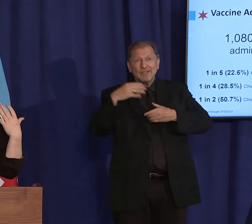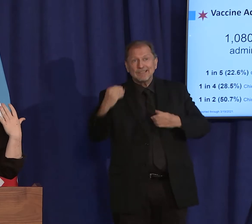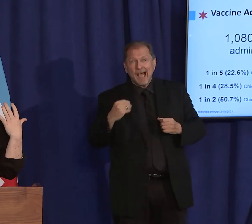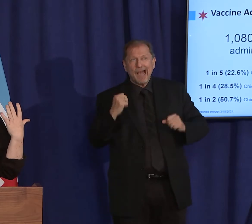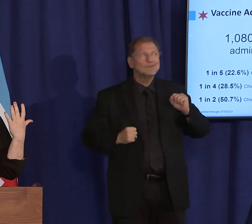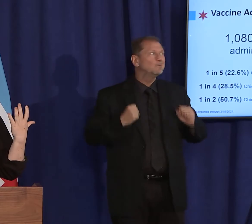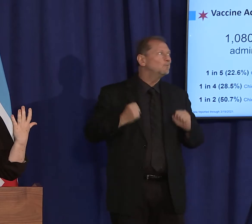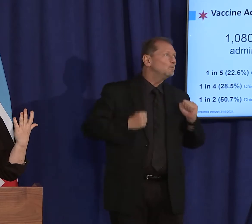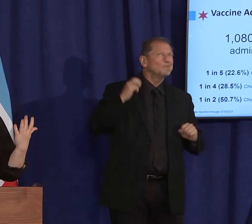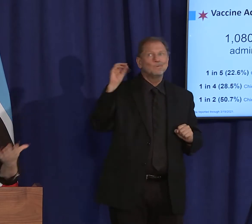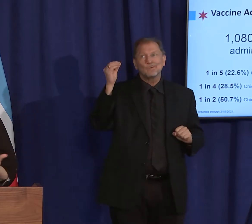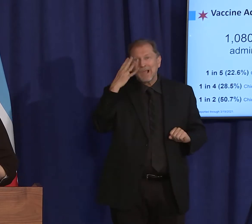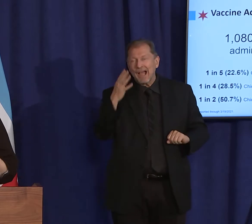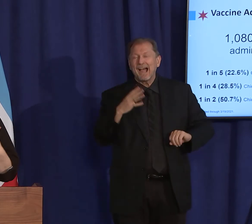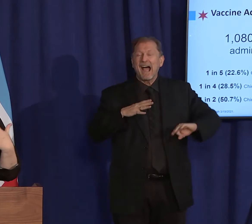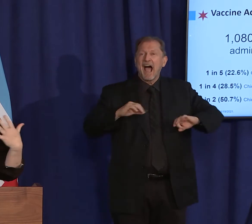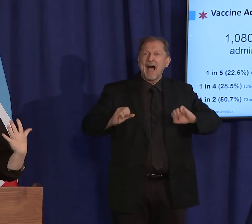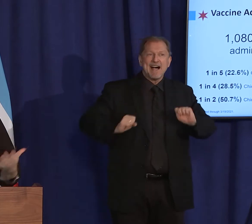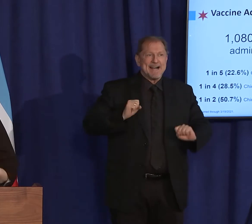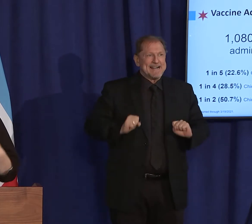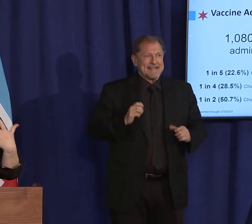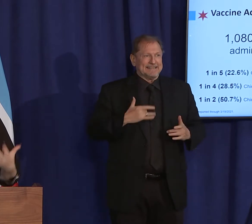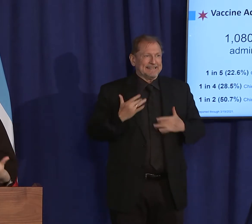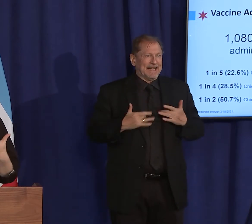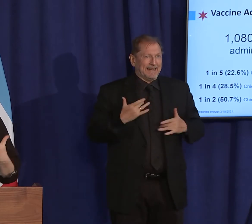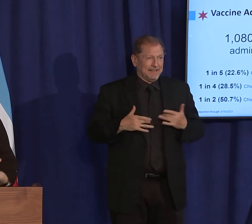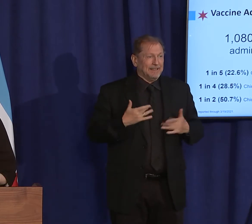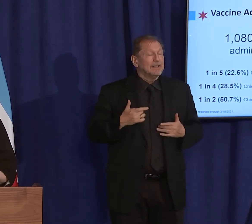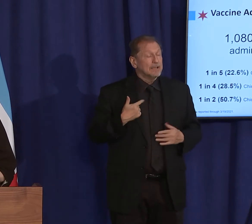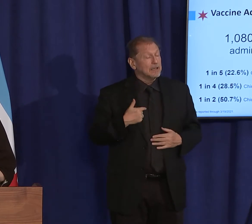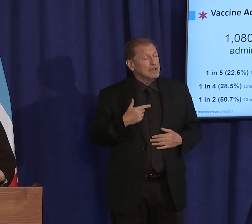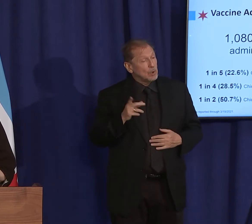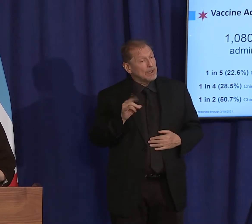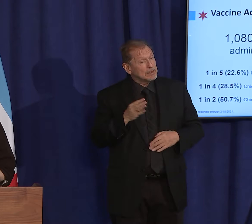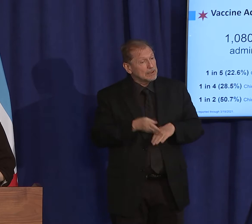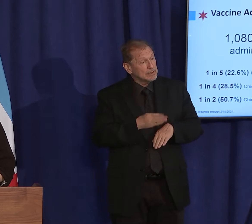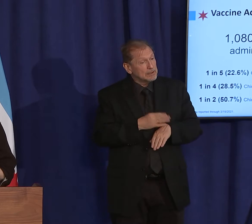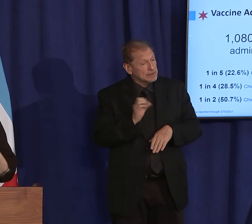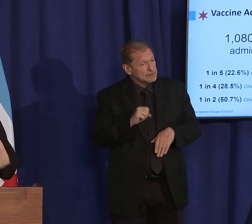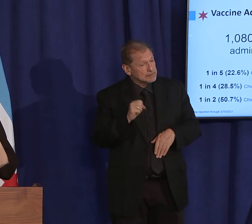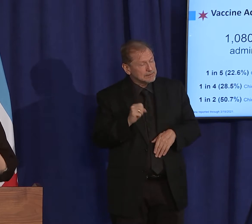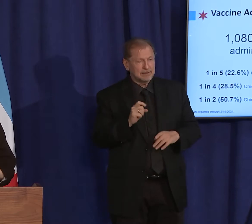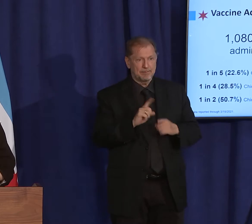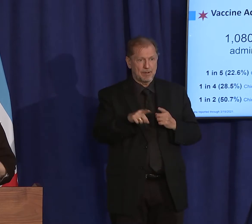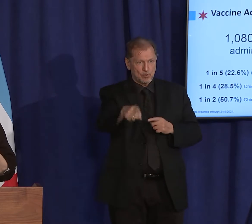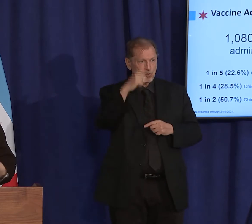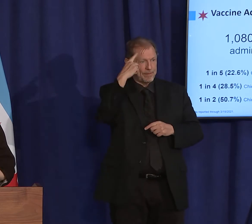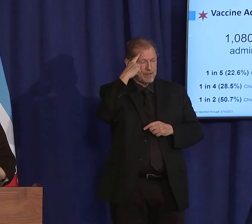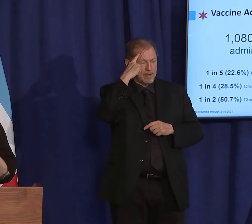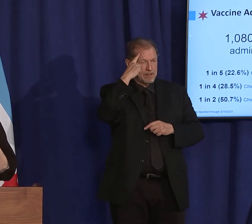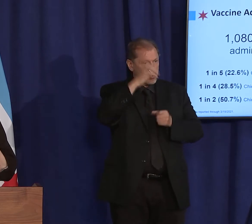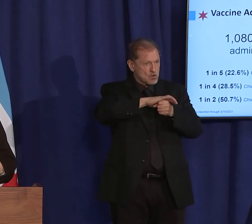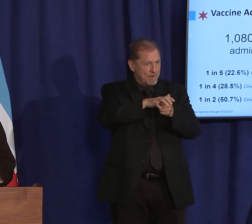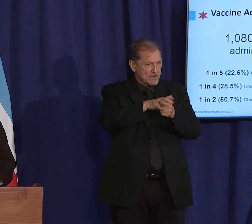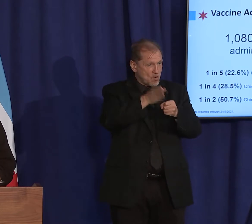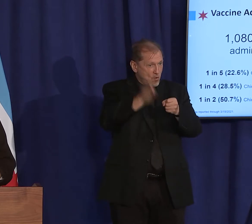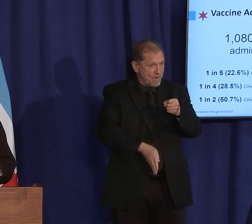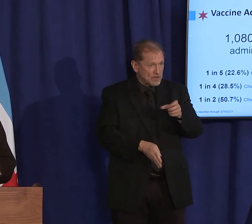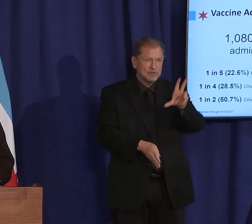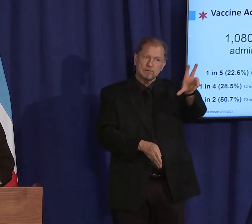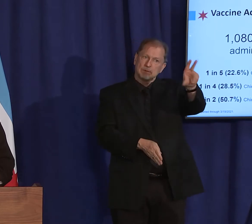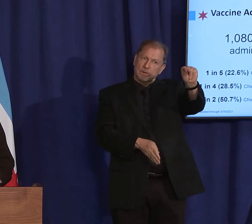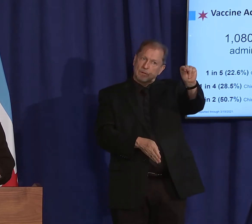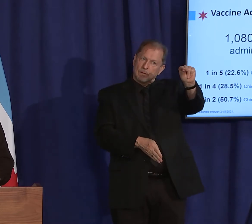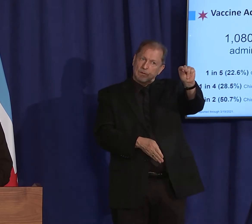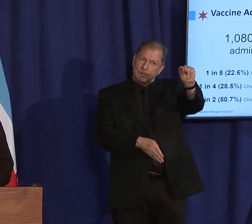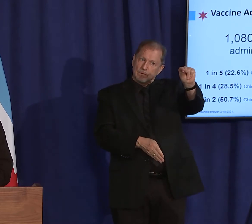are recognizing that we have made amazing progress here in Chicago, we need people to keep